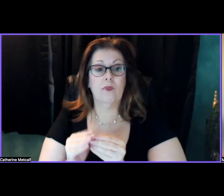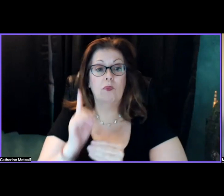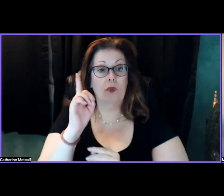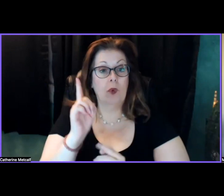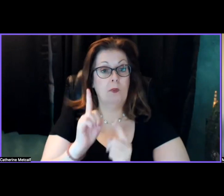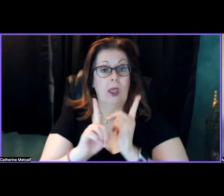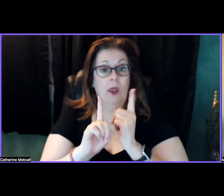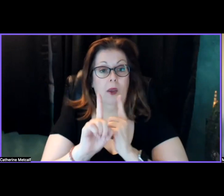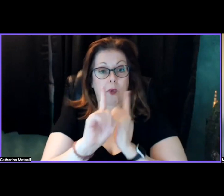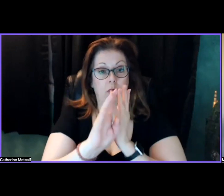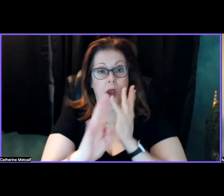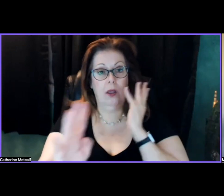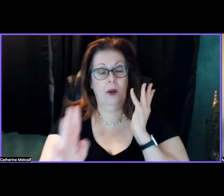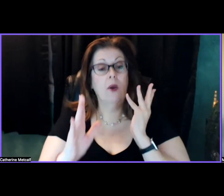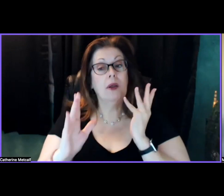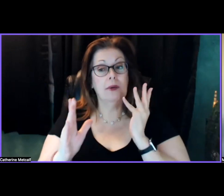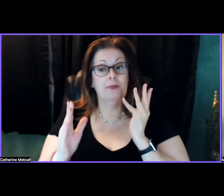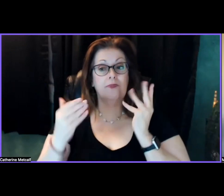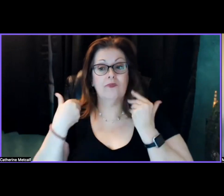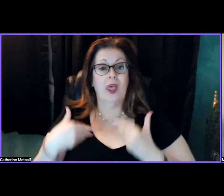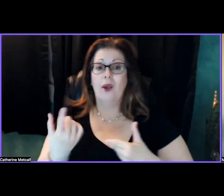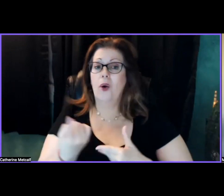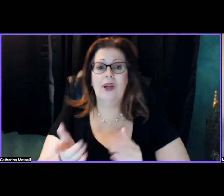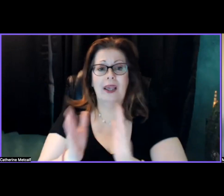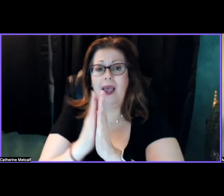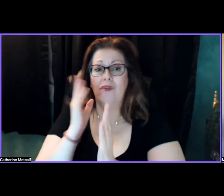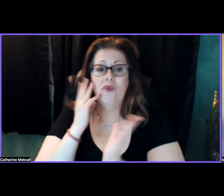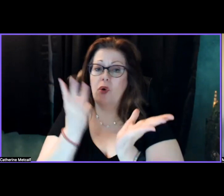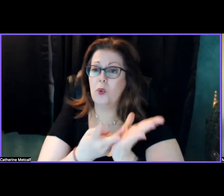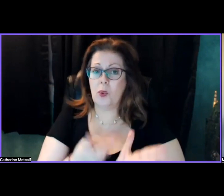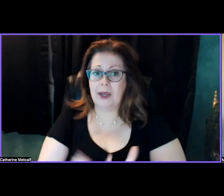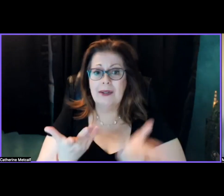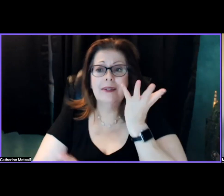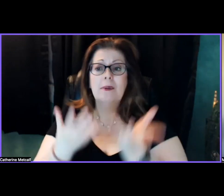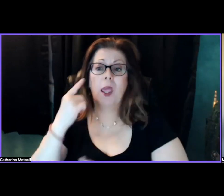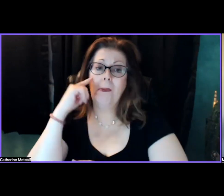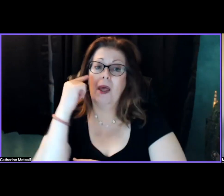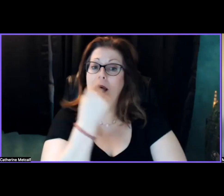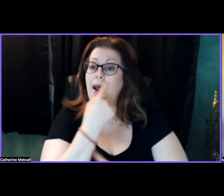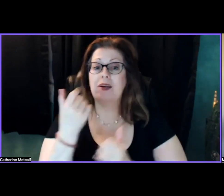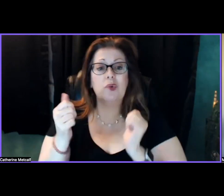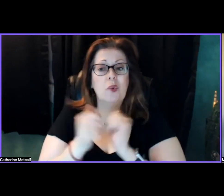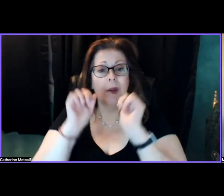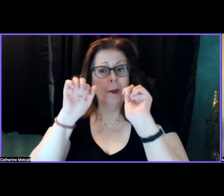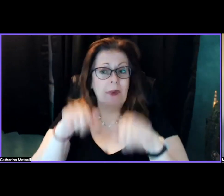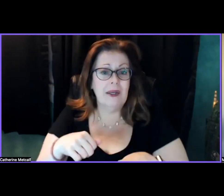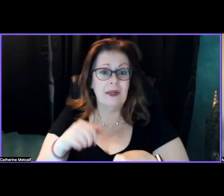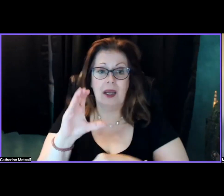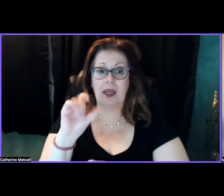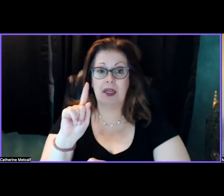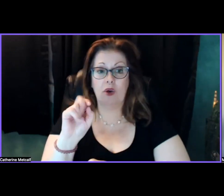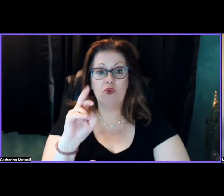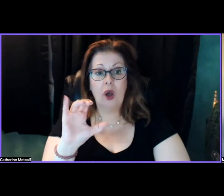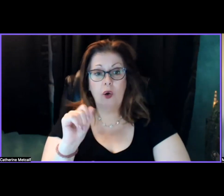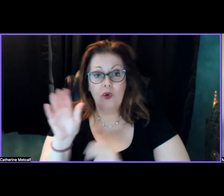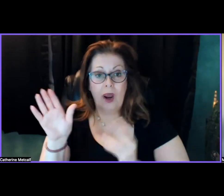I array my testament body like all I ask is a witness and maybe my eyes. Riddled with the inherited potential for cataracts, I clattered through the artery